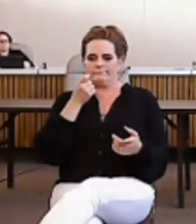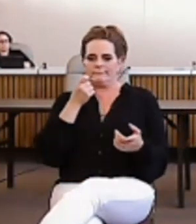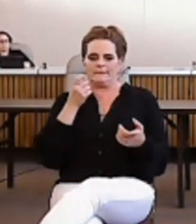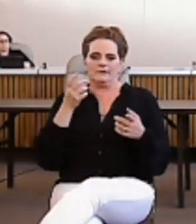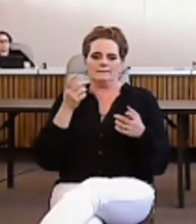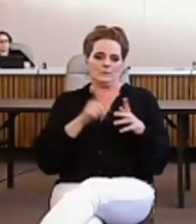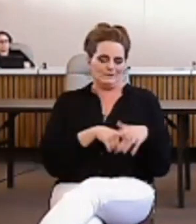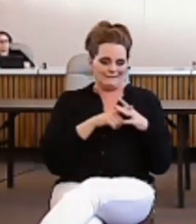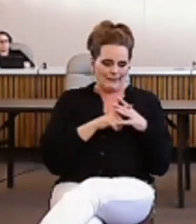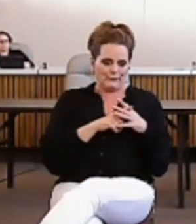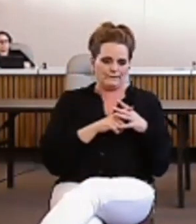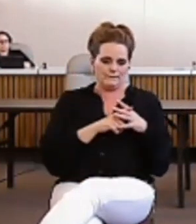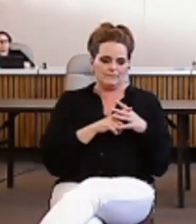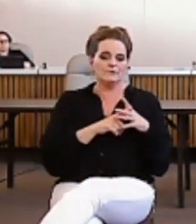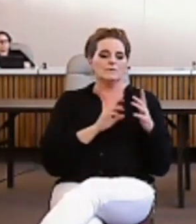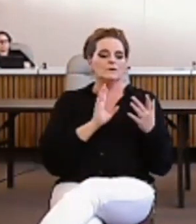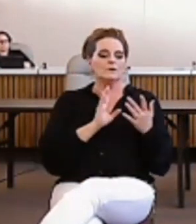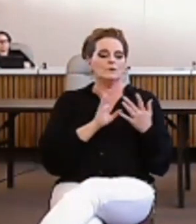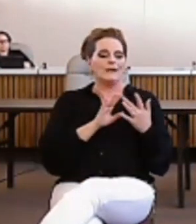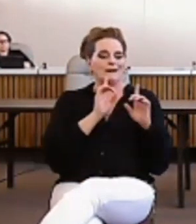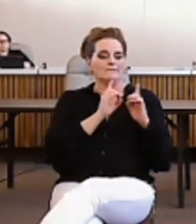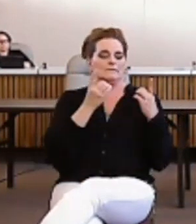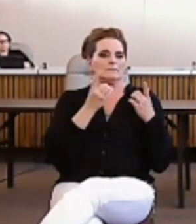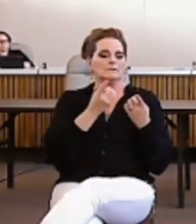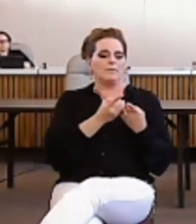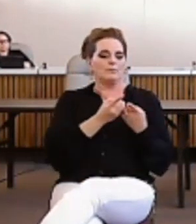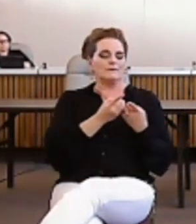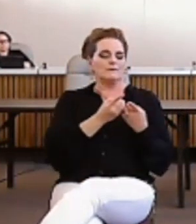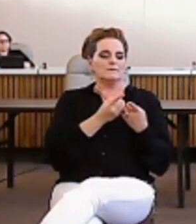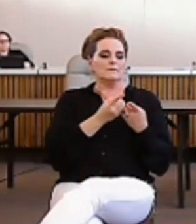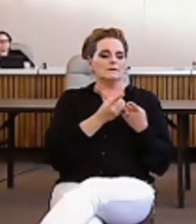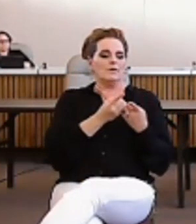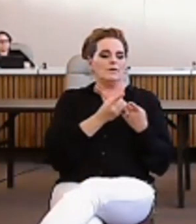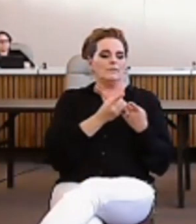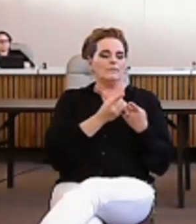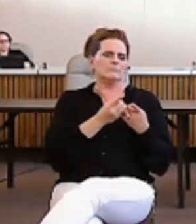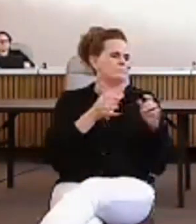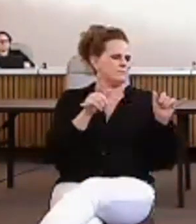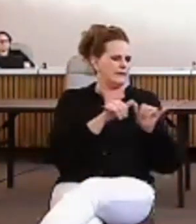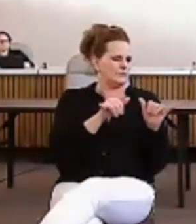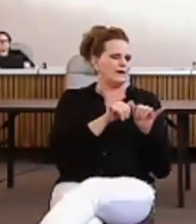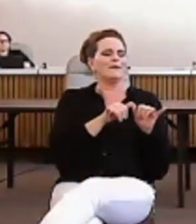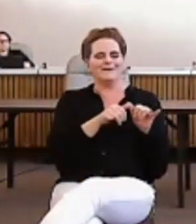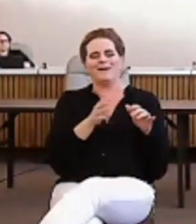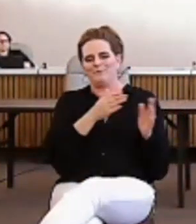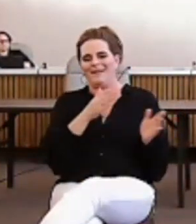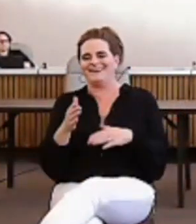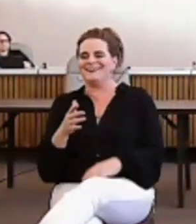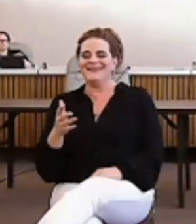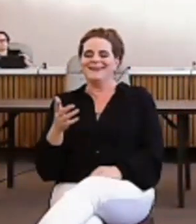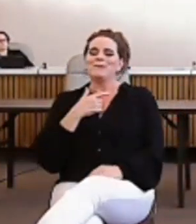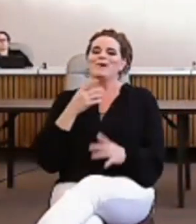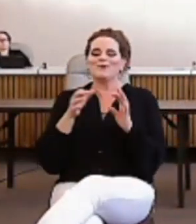at the Department of Engineering and Planning. Yes. But in terms